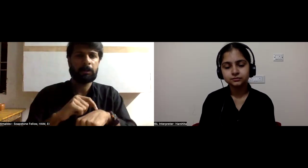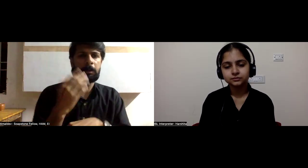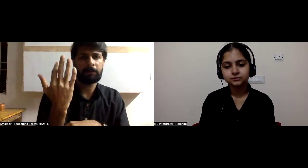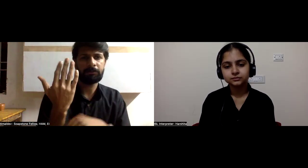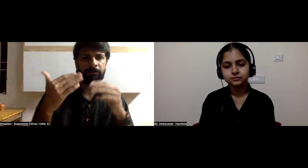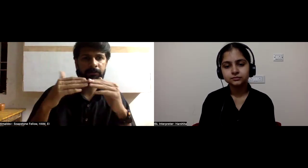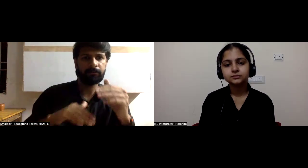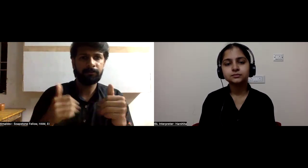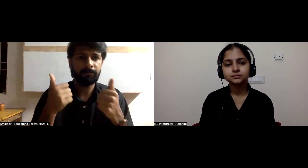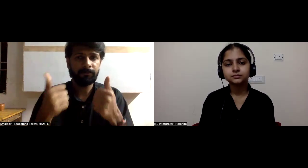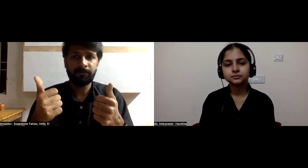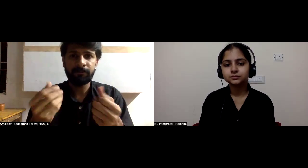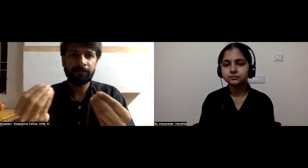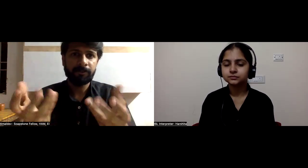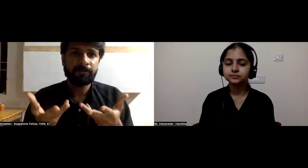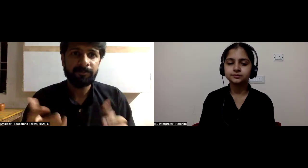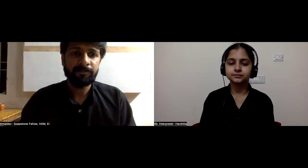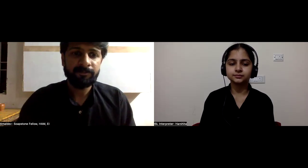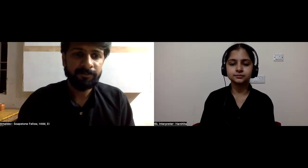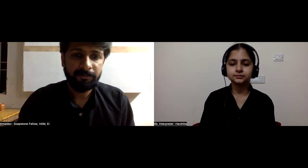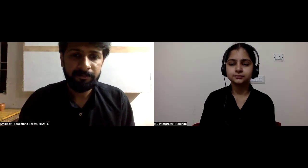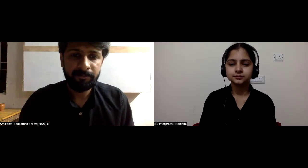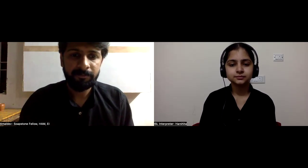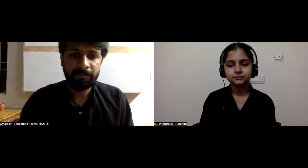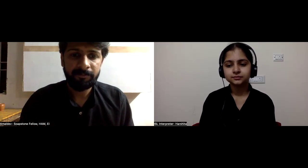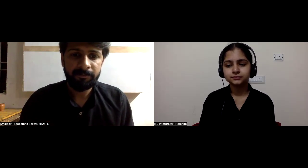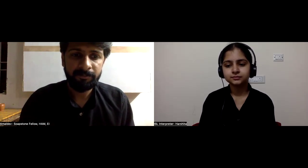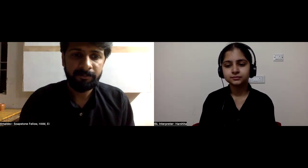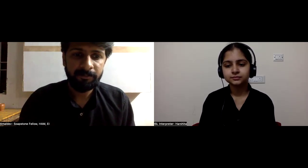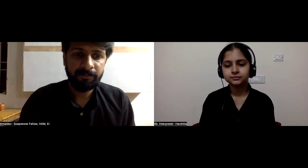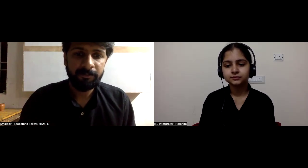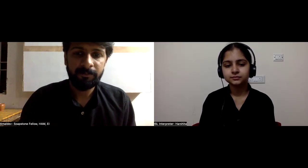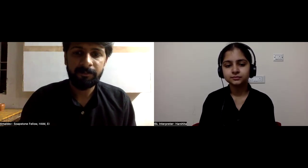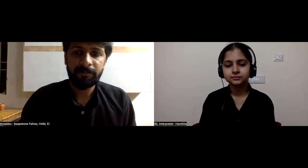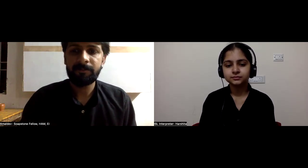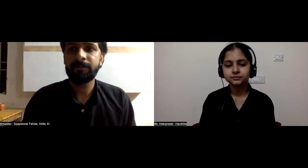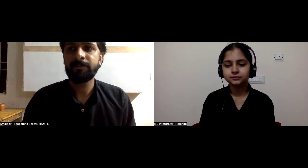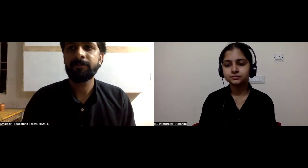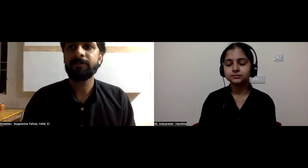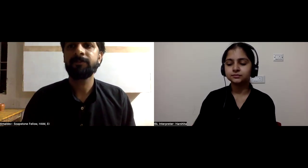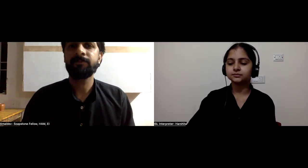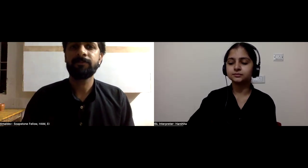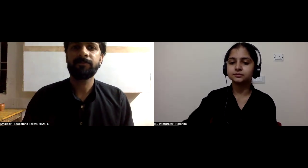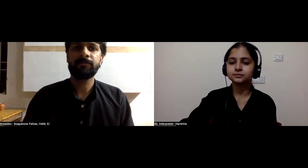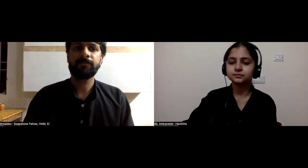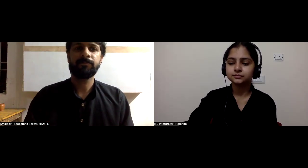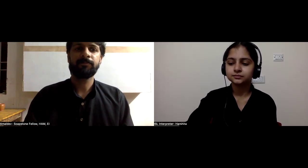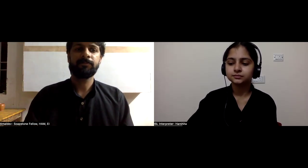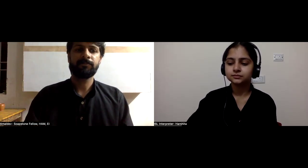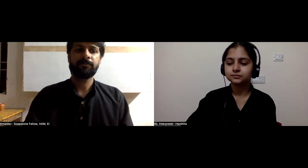please raise your hands. I think we could take about 5 minutes for that. Any